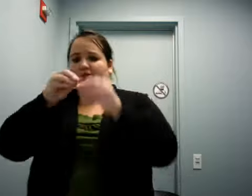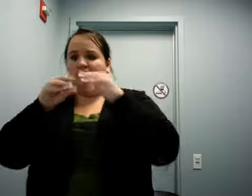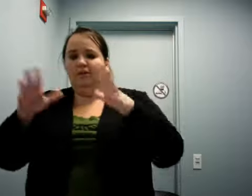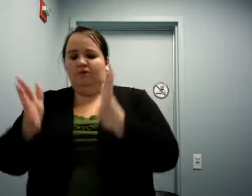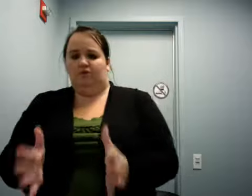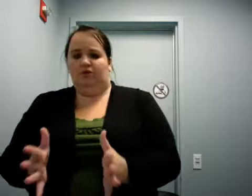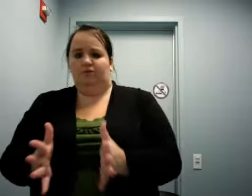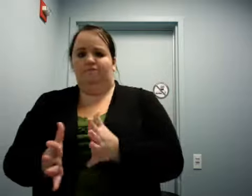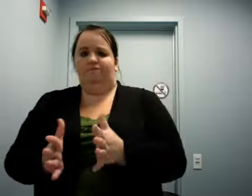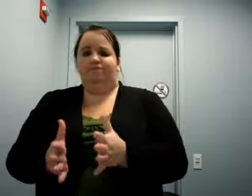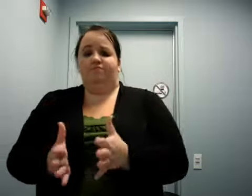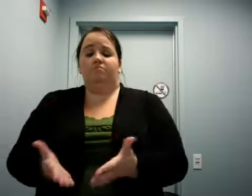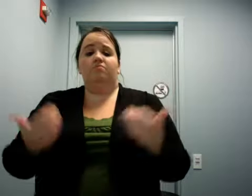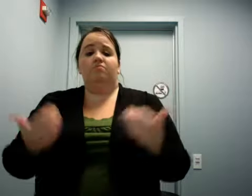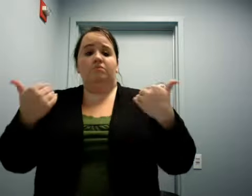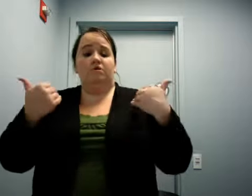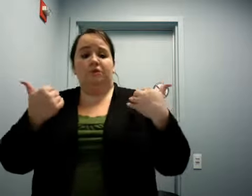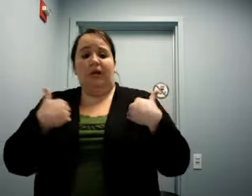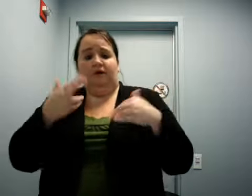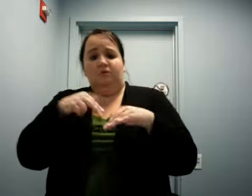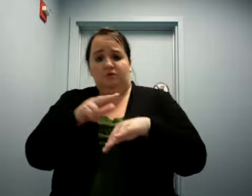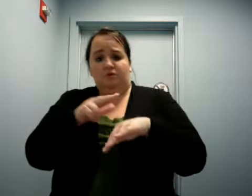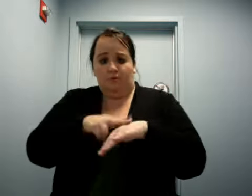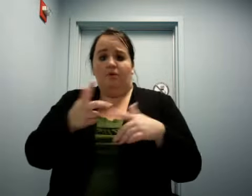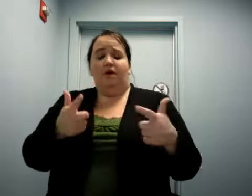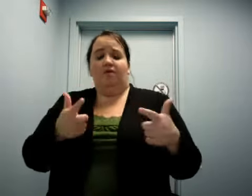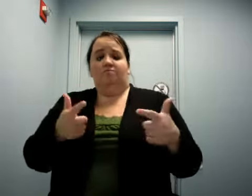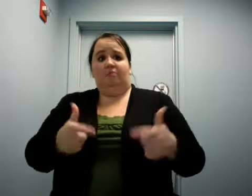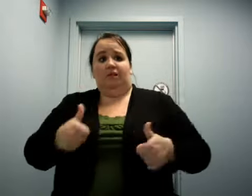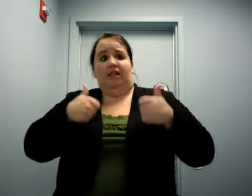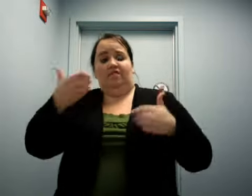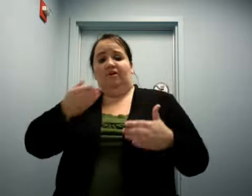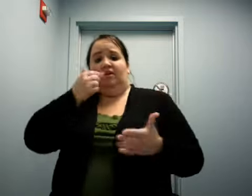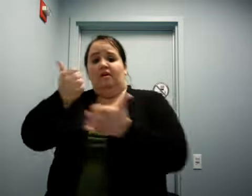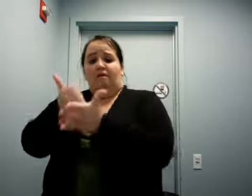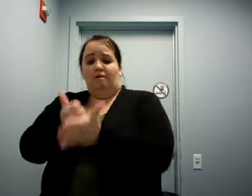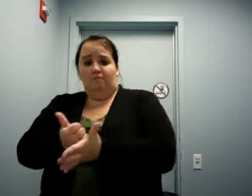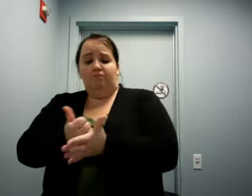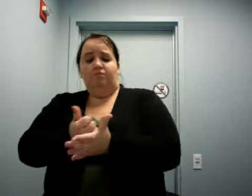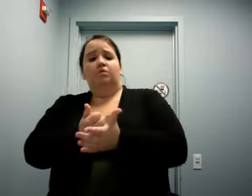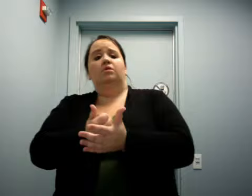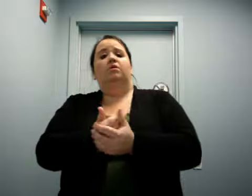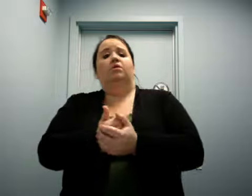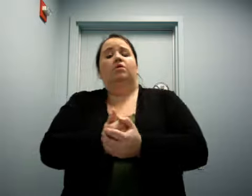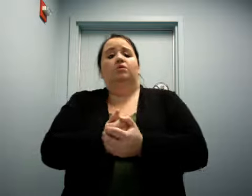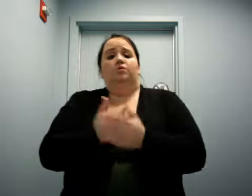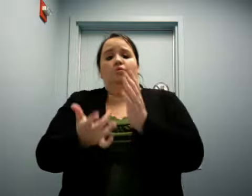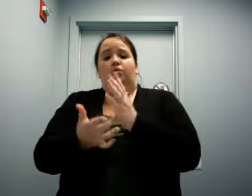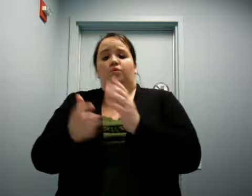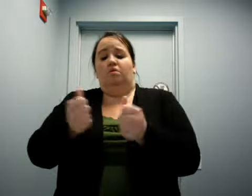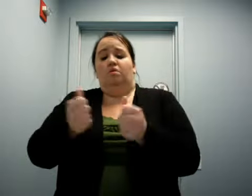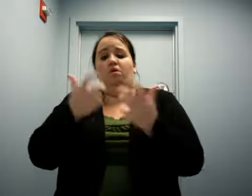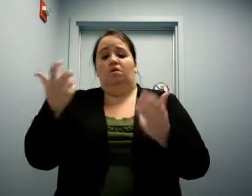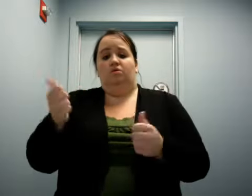as was the norm, living domestic health who would often come from nearby rural villages. So the year I